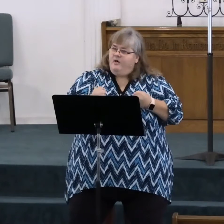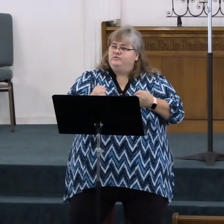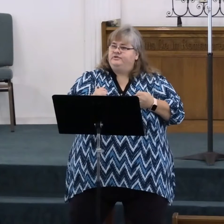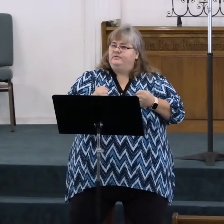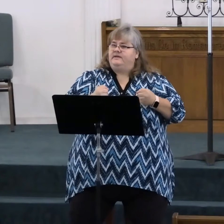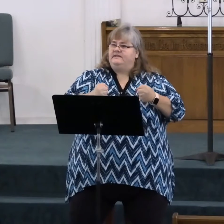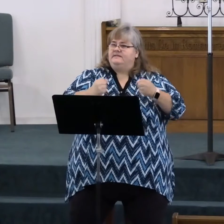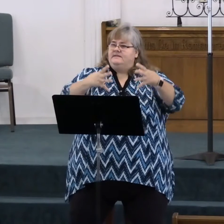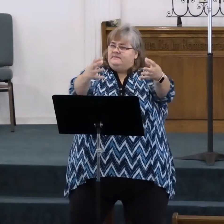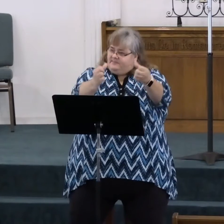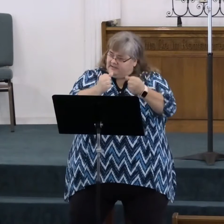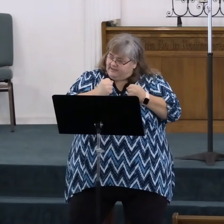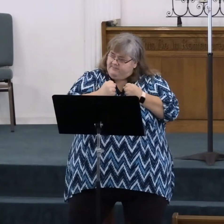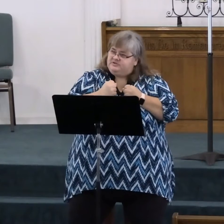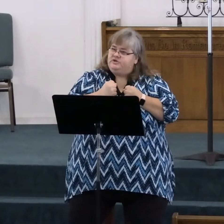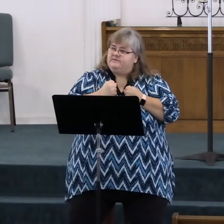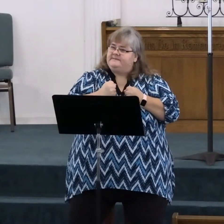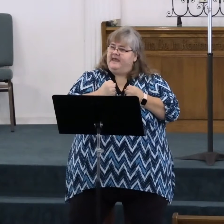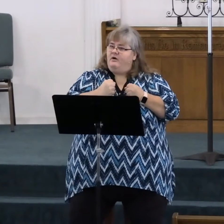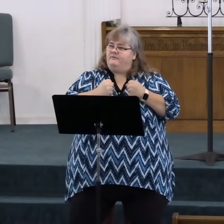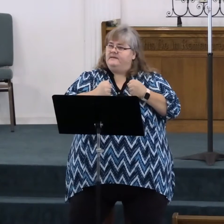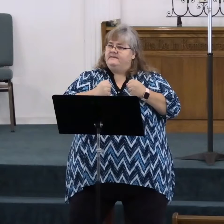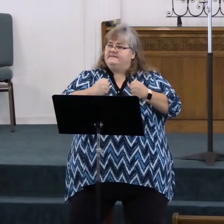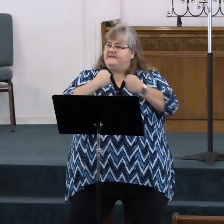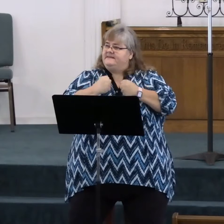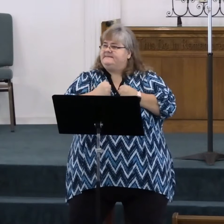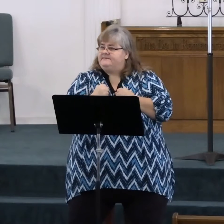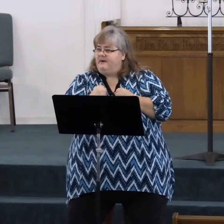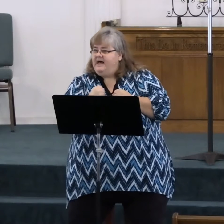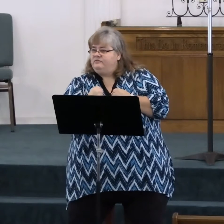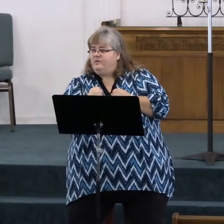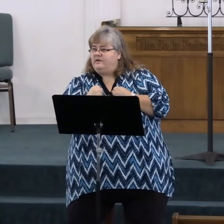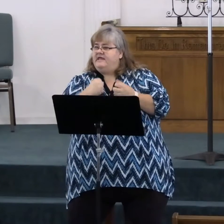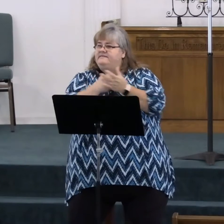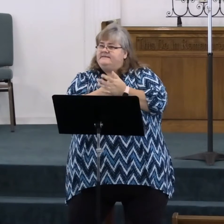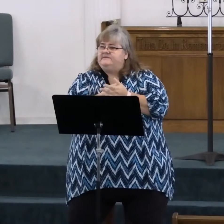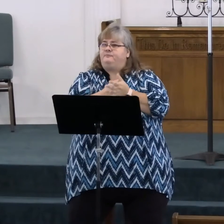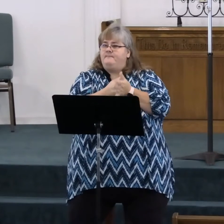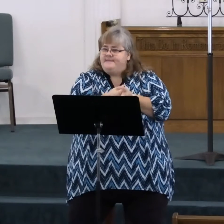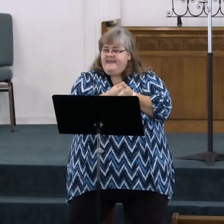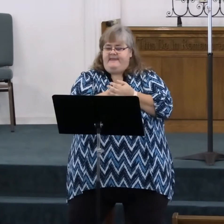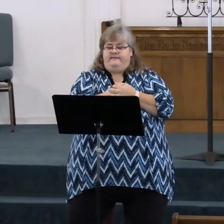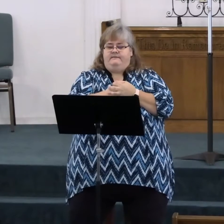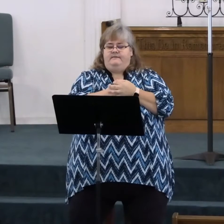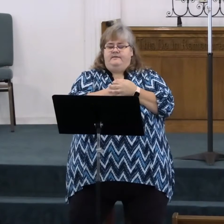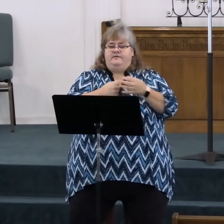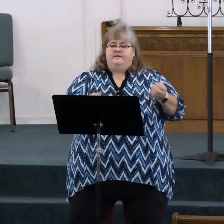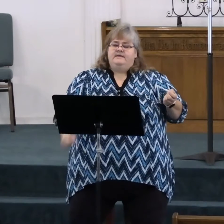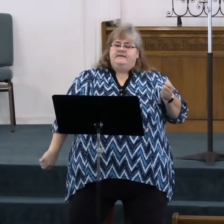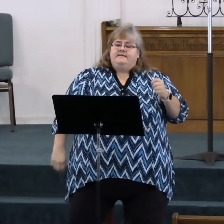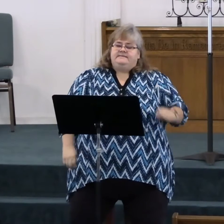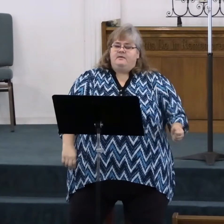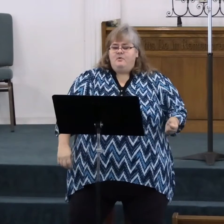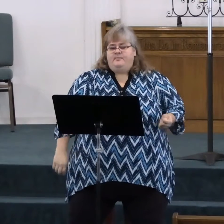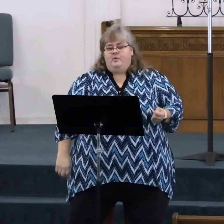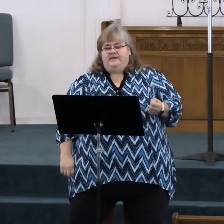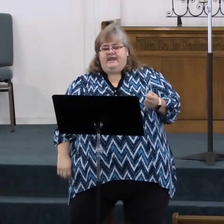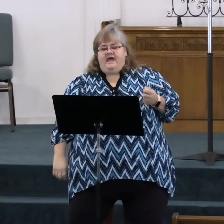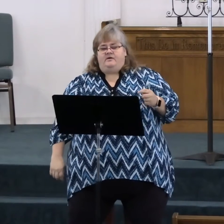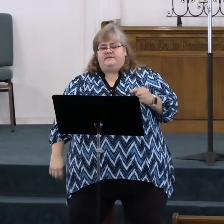hold to it. Claim it to yourself. Say, this is mine, Lord. This is for me. Someone pointed out